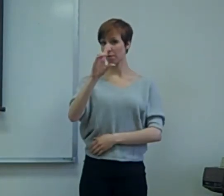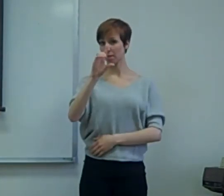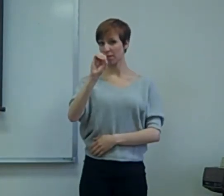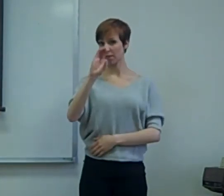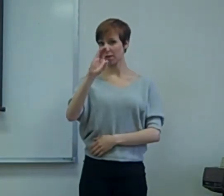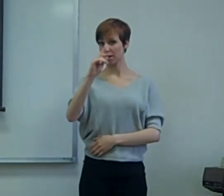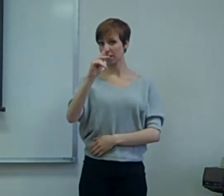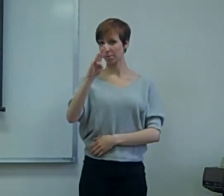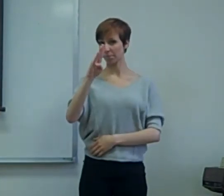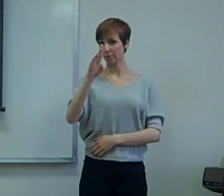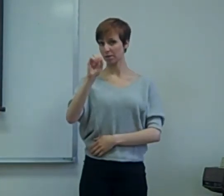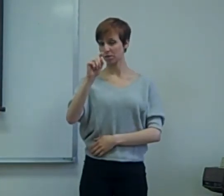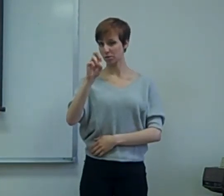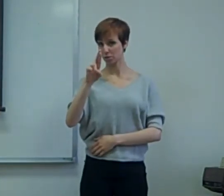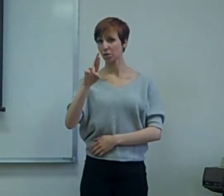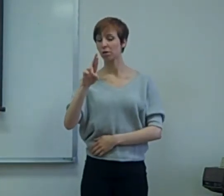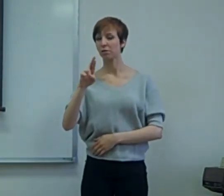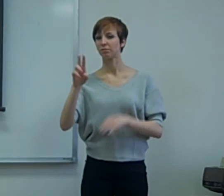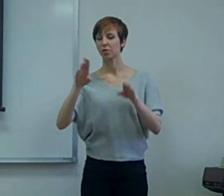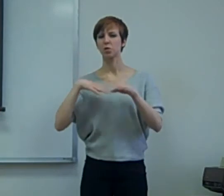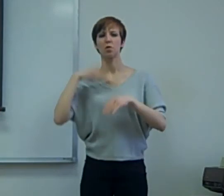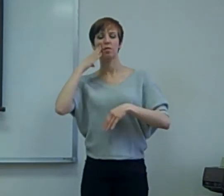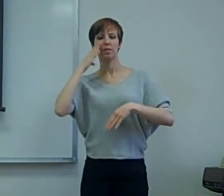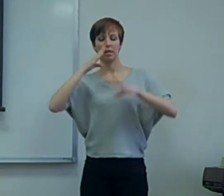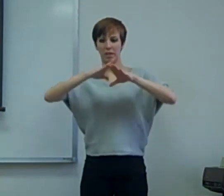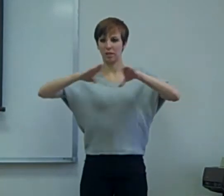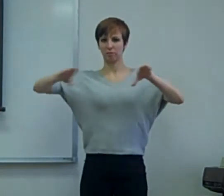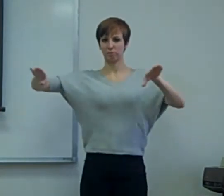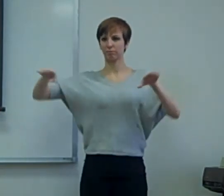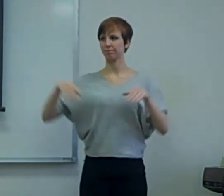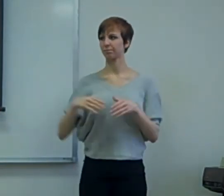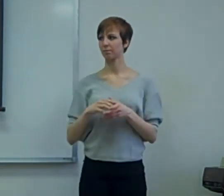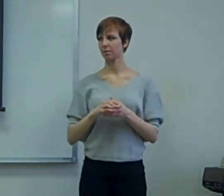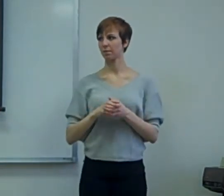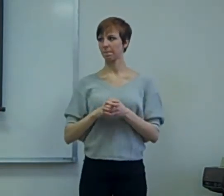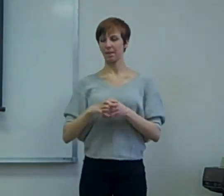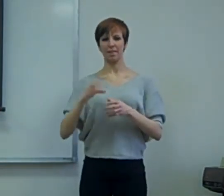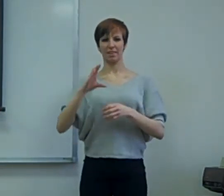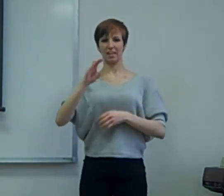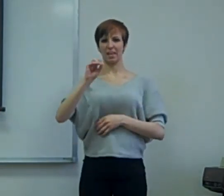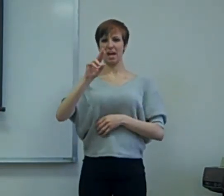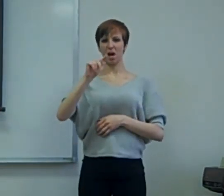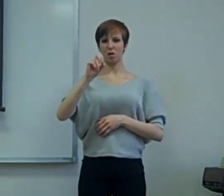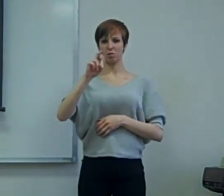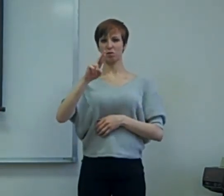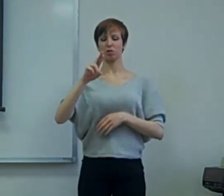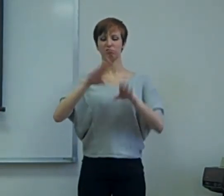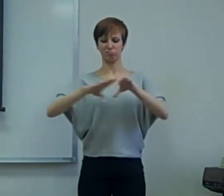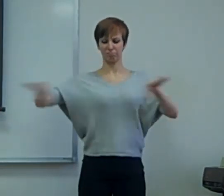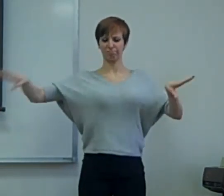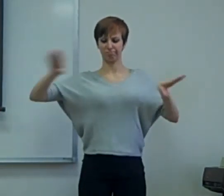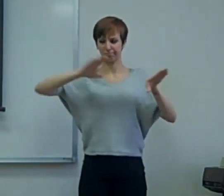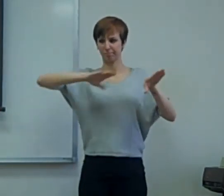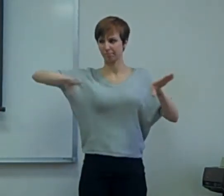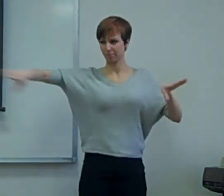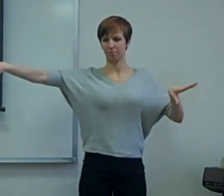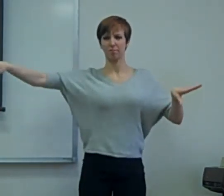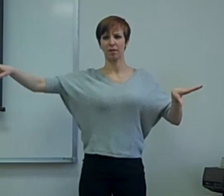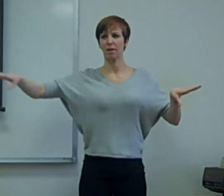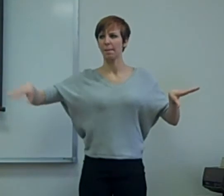You know how they have like that long, have you guys been in there ever? Yeah. Okay, well they have like a cash